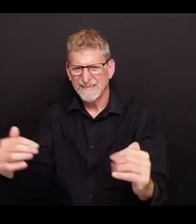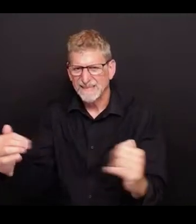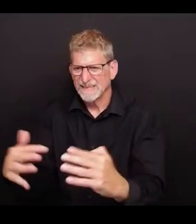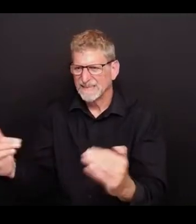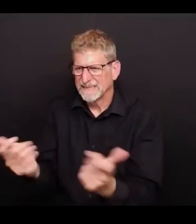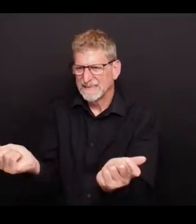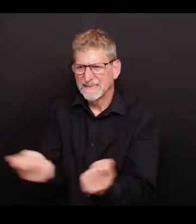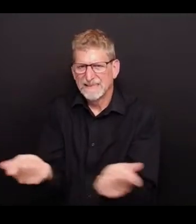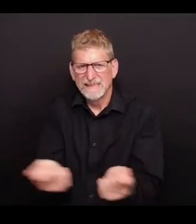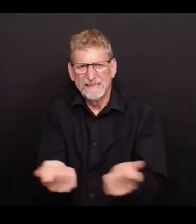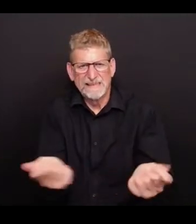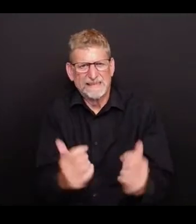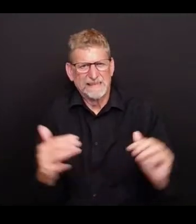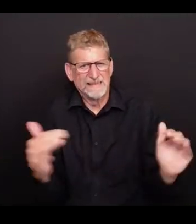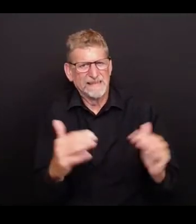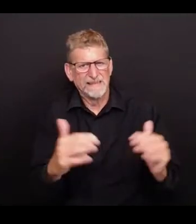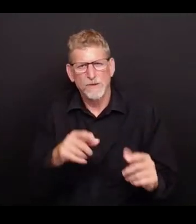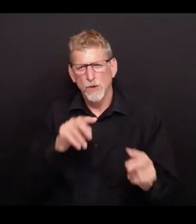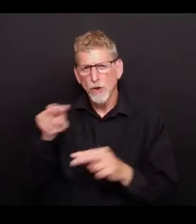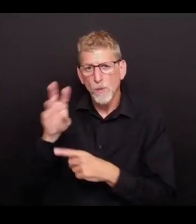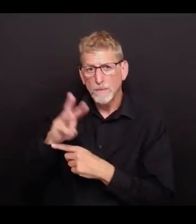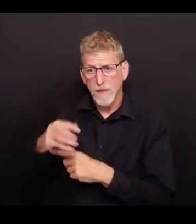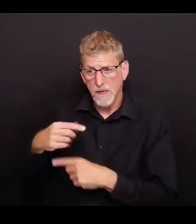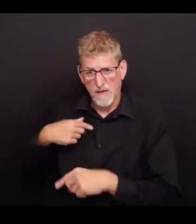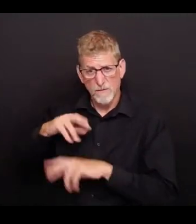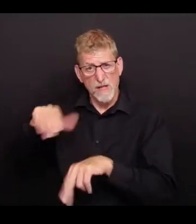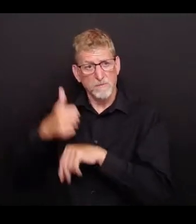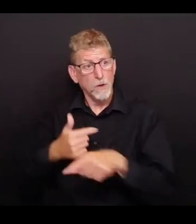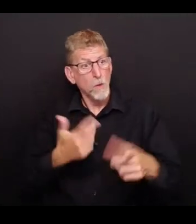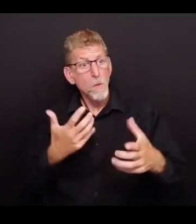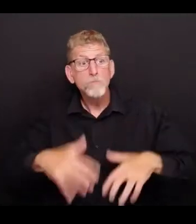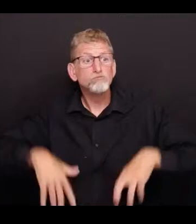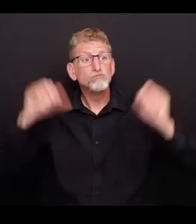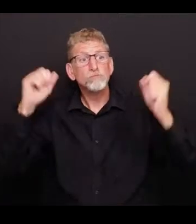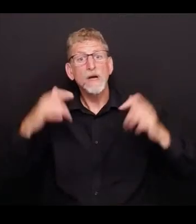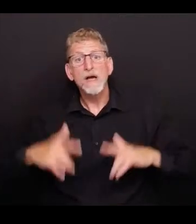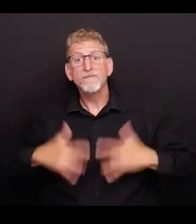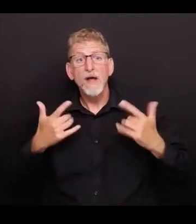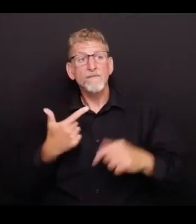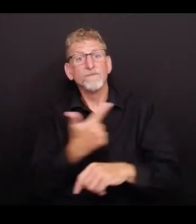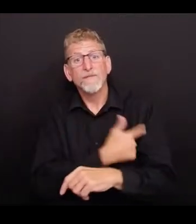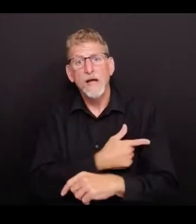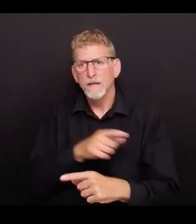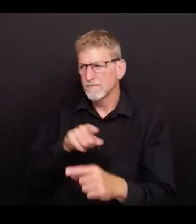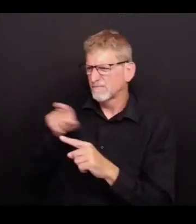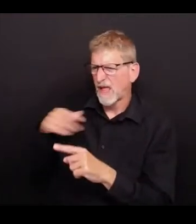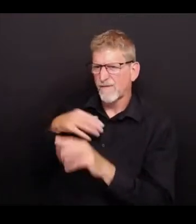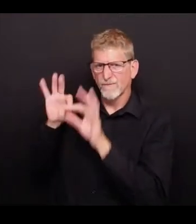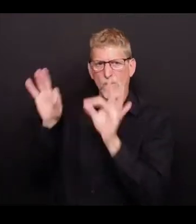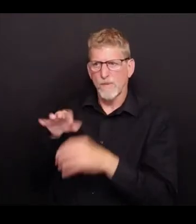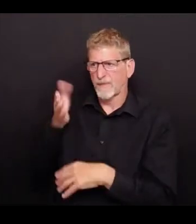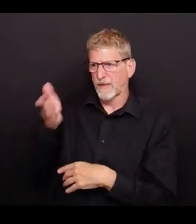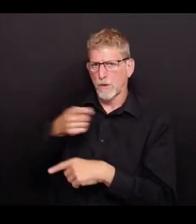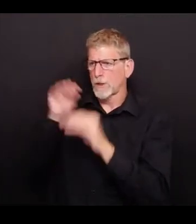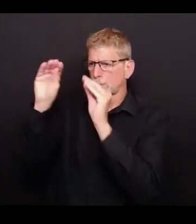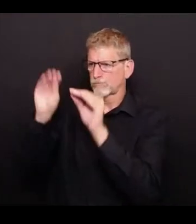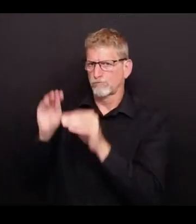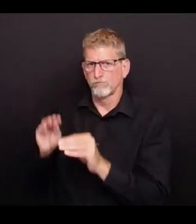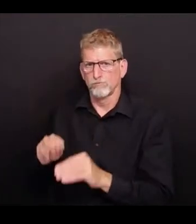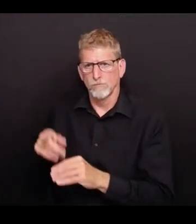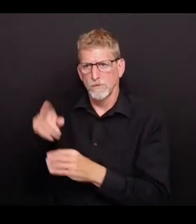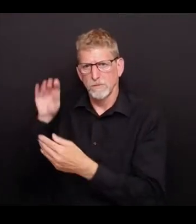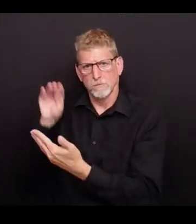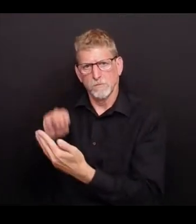we posted a new webpage where interested groups and organizations can complete a community vaccination event request form, understand what